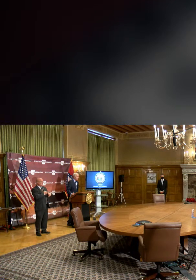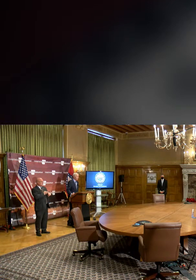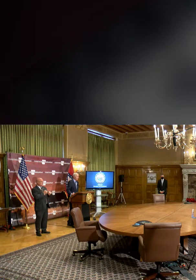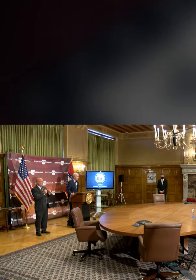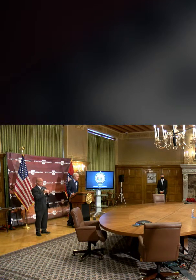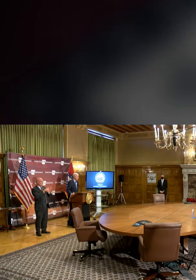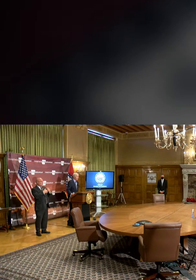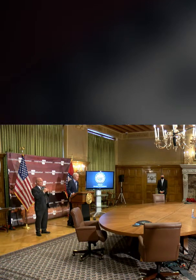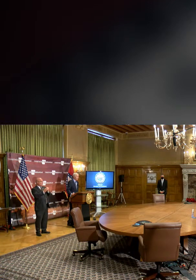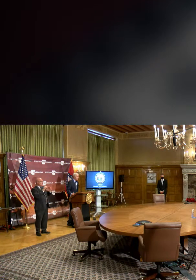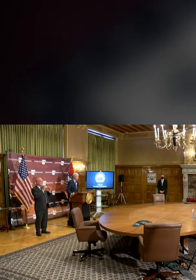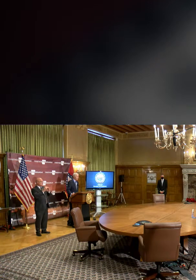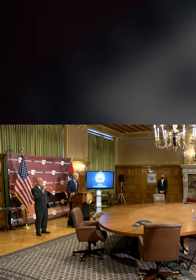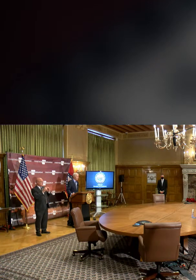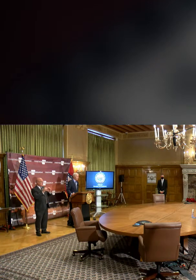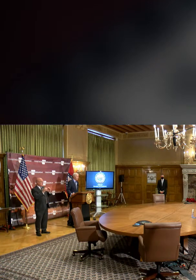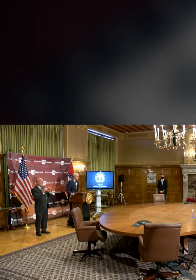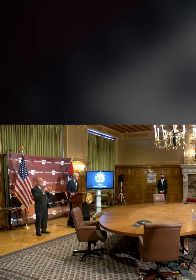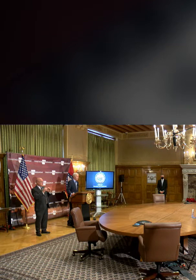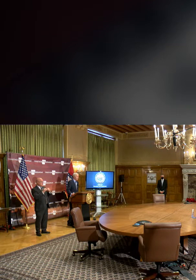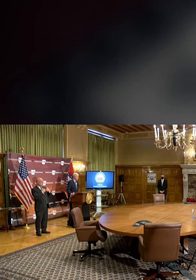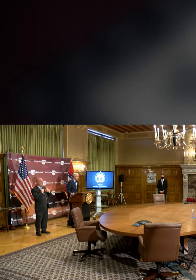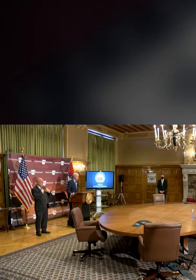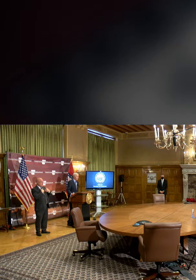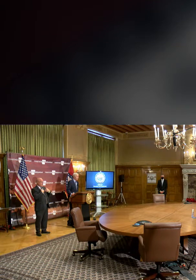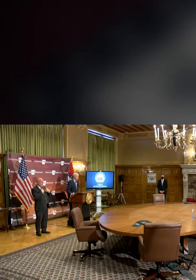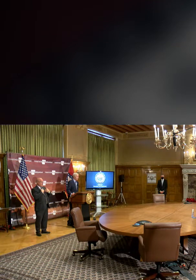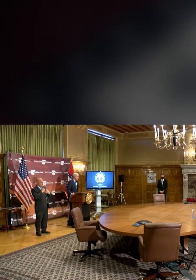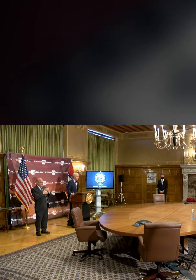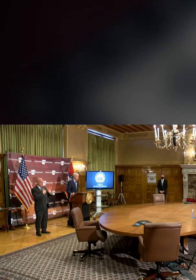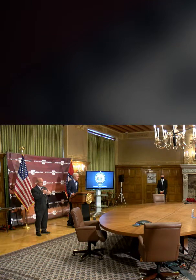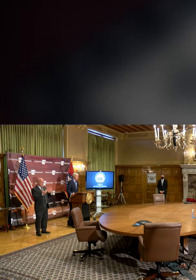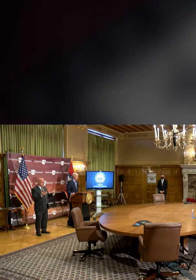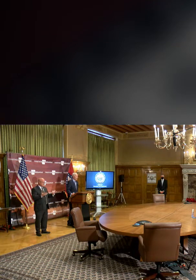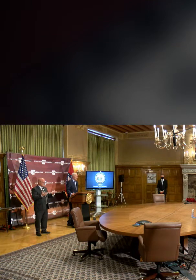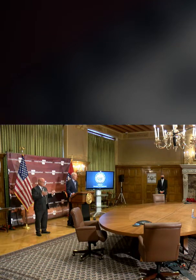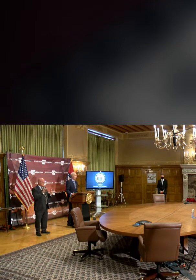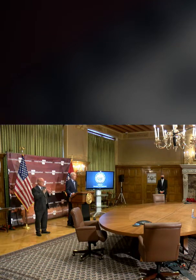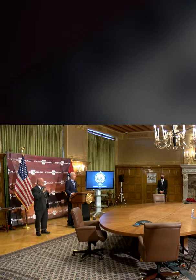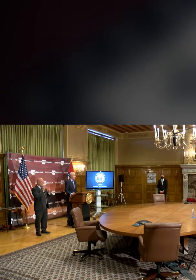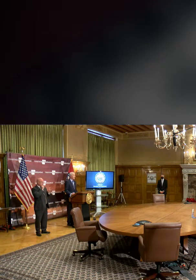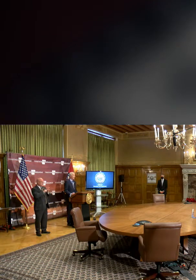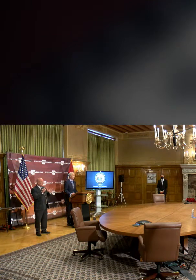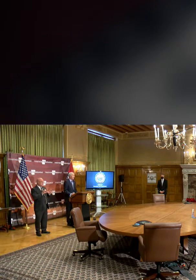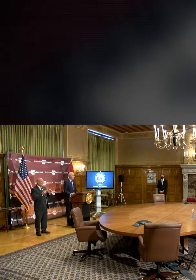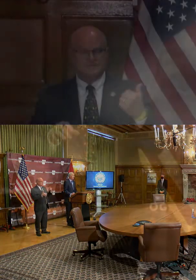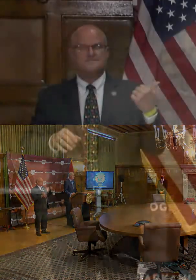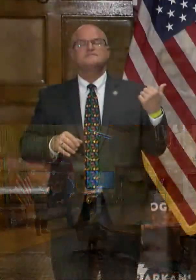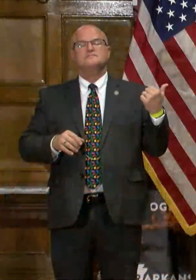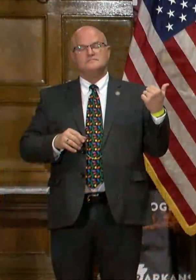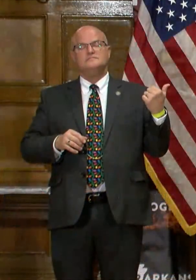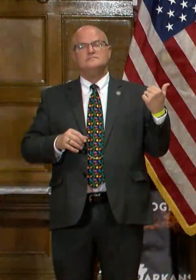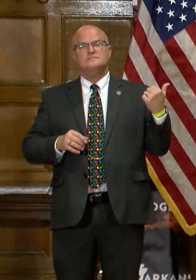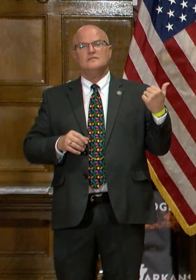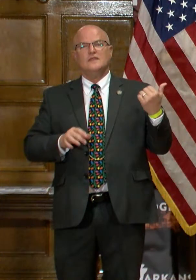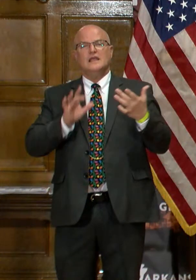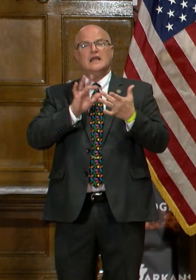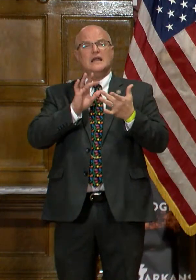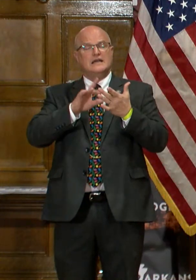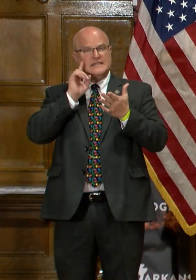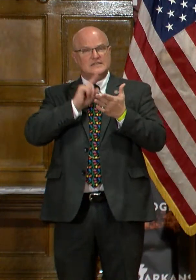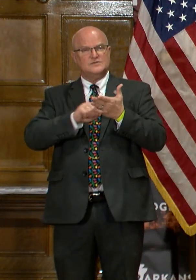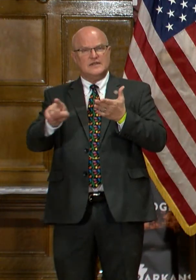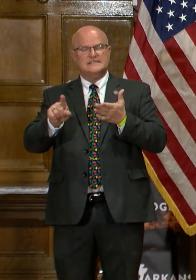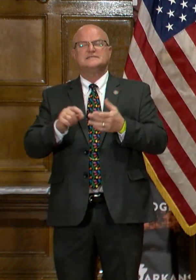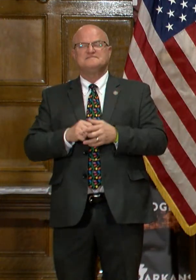all these new cases. Do you know how that's going? Do you have enough contact tracers? On contact tracing, I